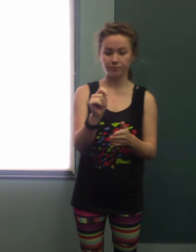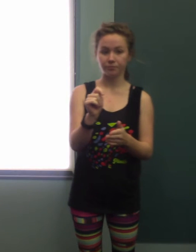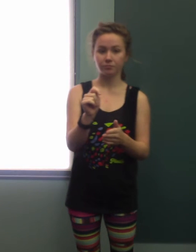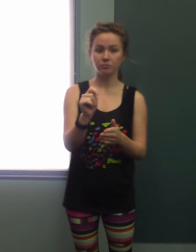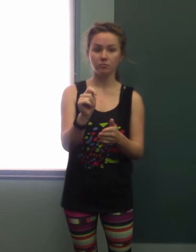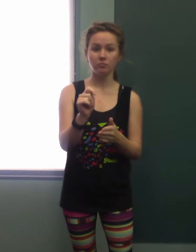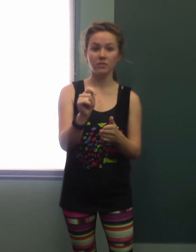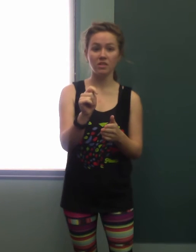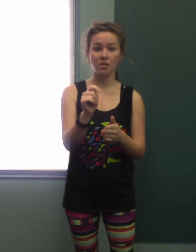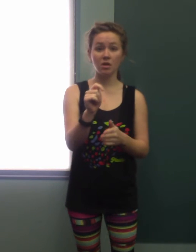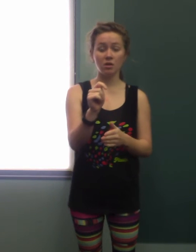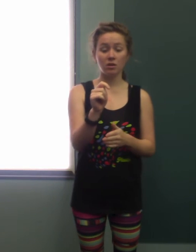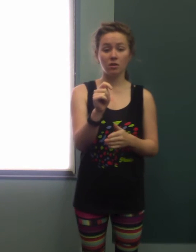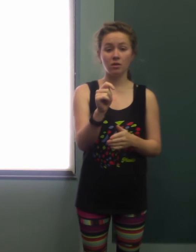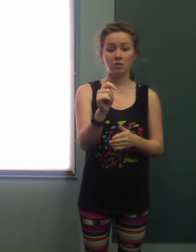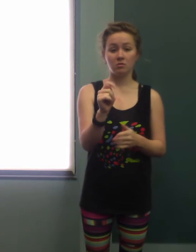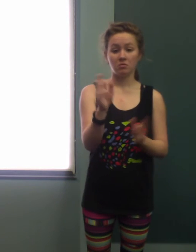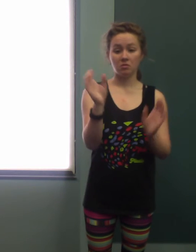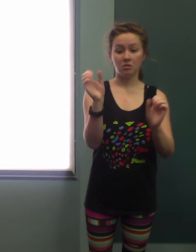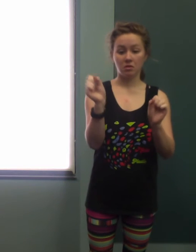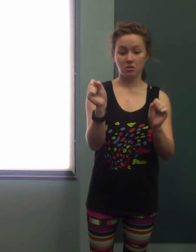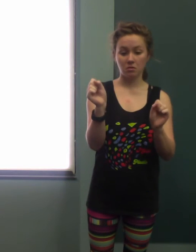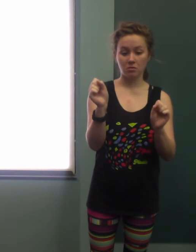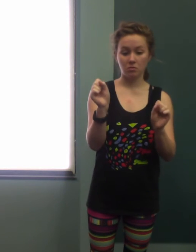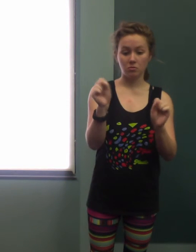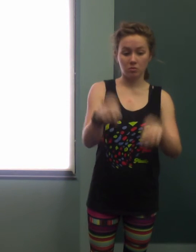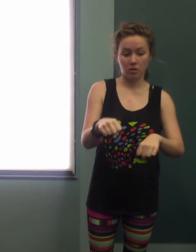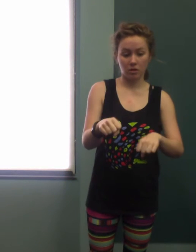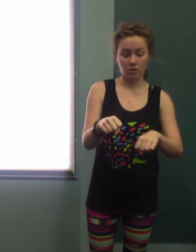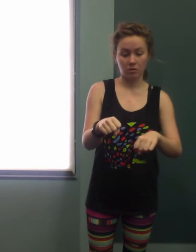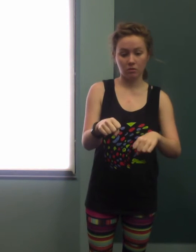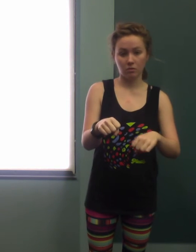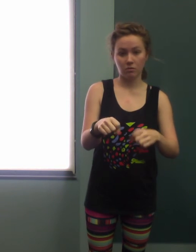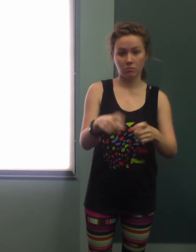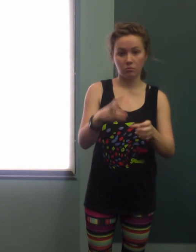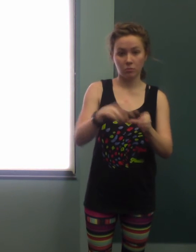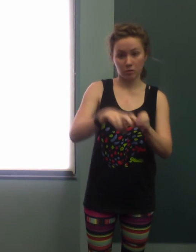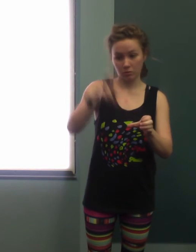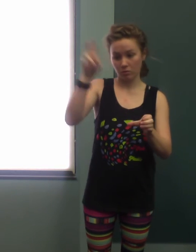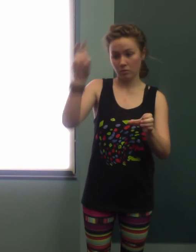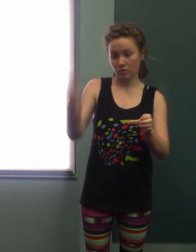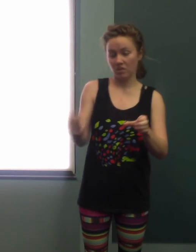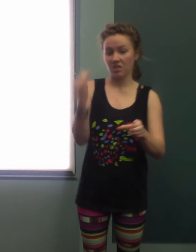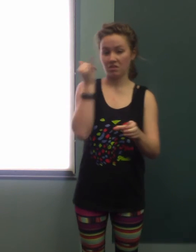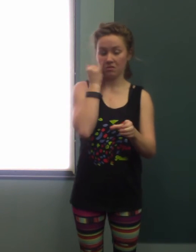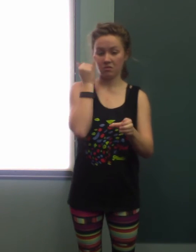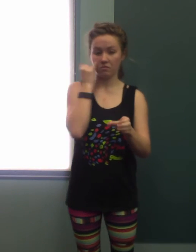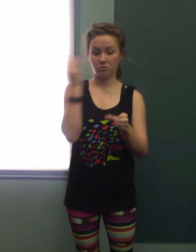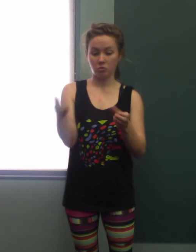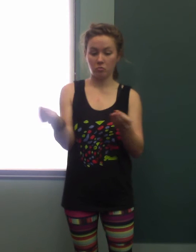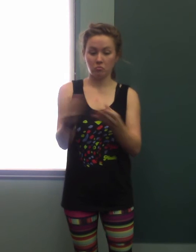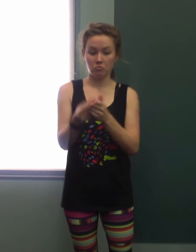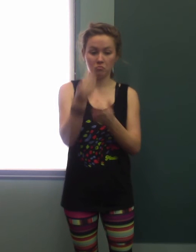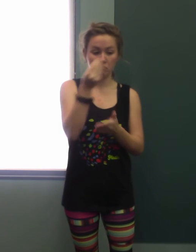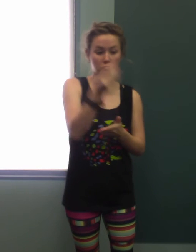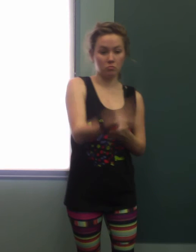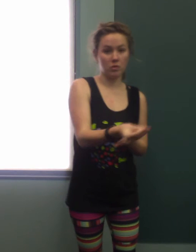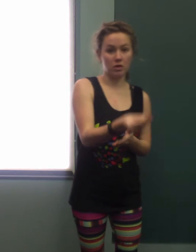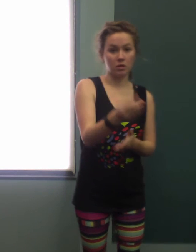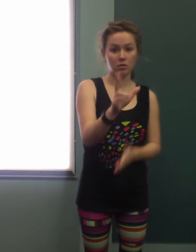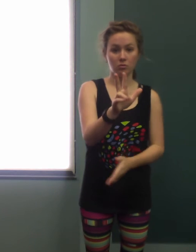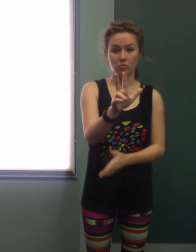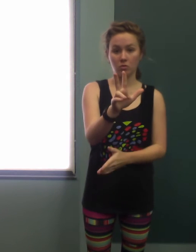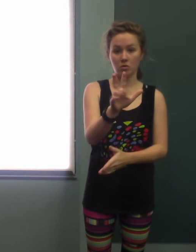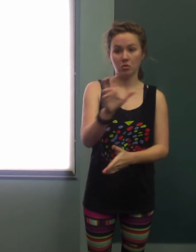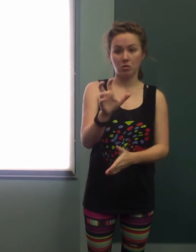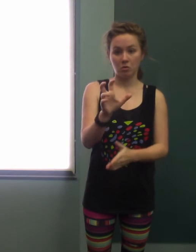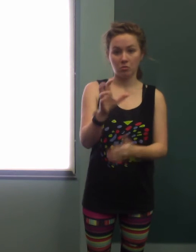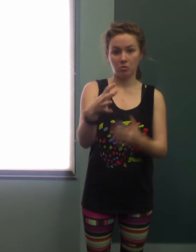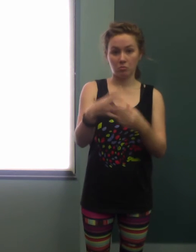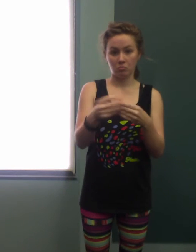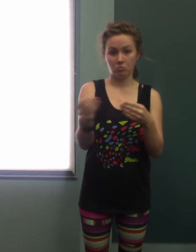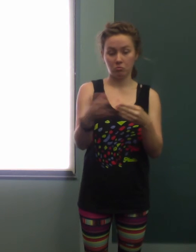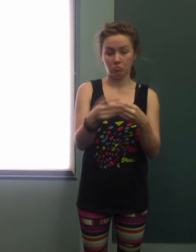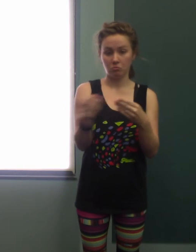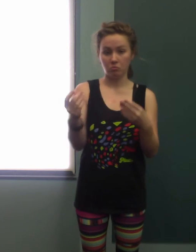be exempted, which was out of the reach of many poor and working-class Irish. By April